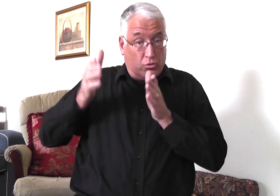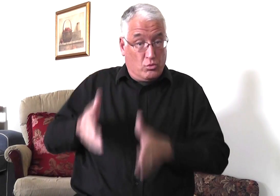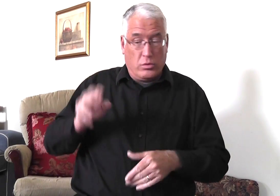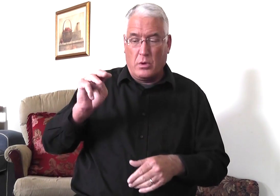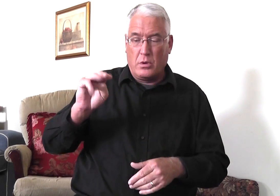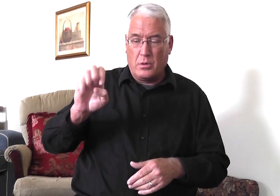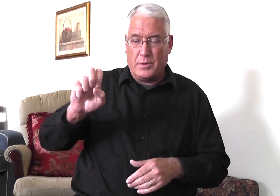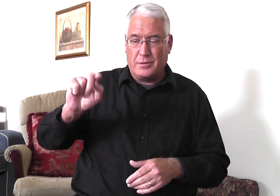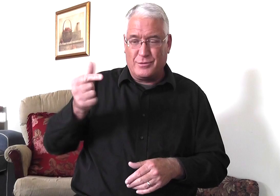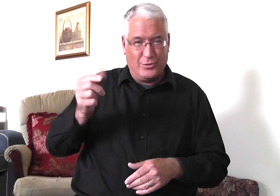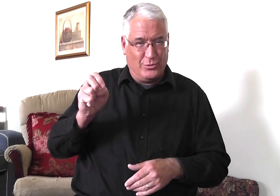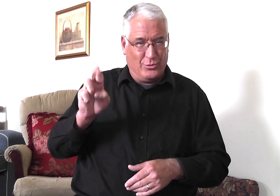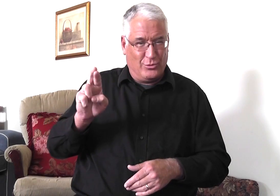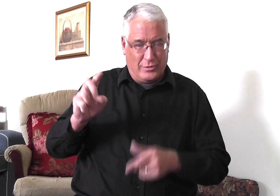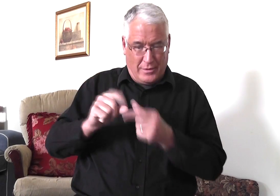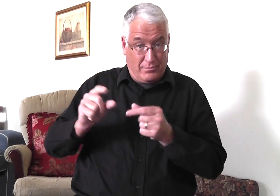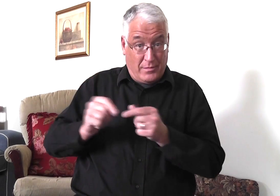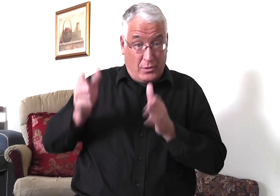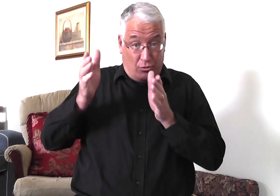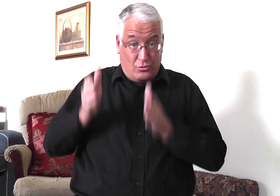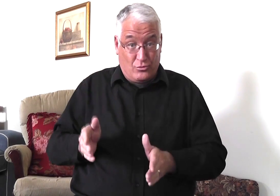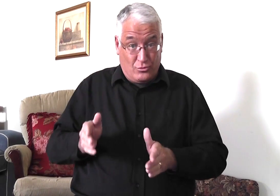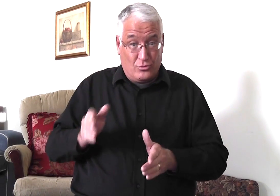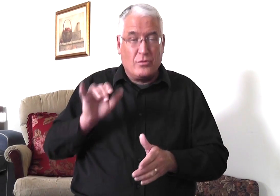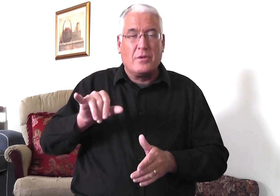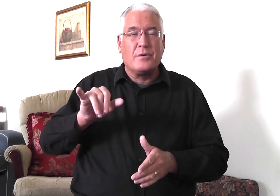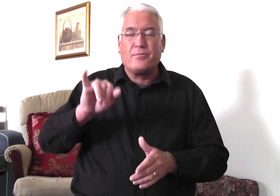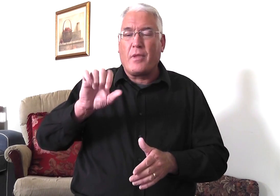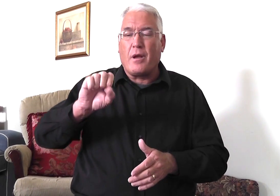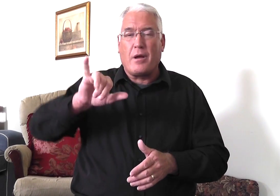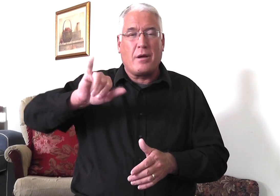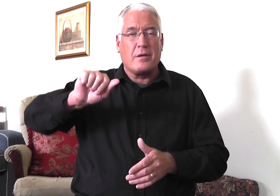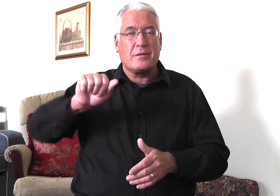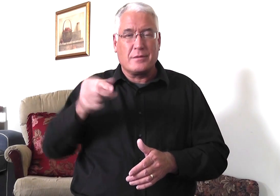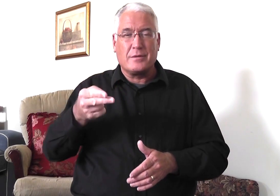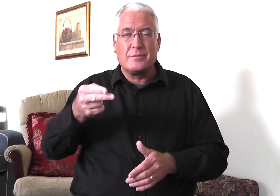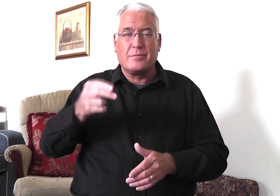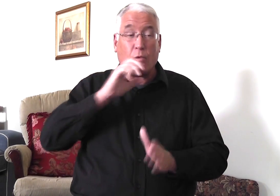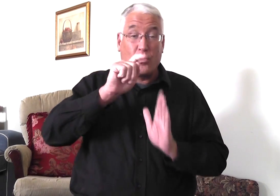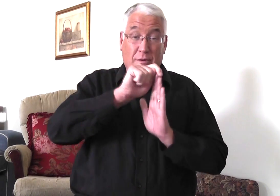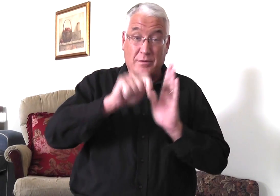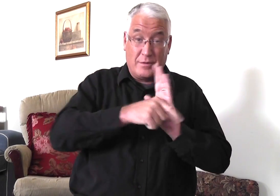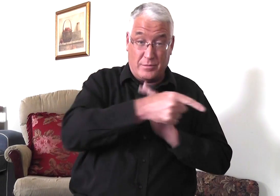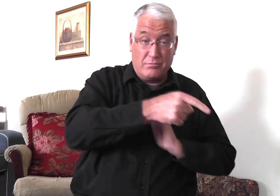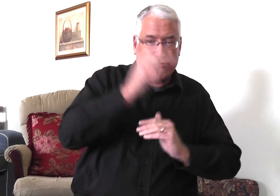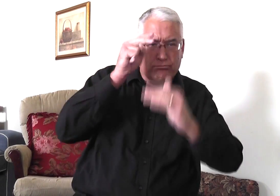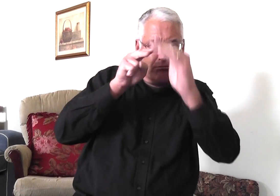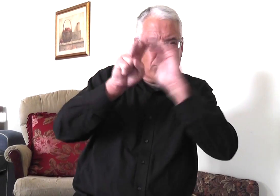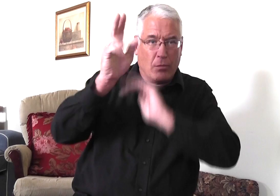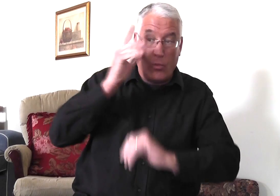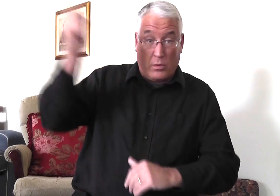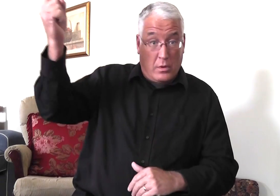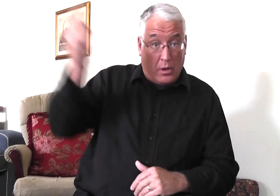learned that the messenger that Isaiah had prophesied about was John the Baptist,